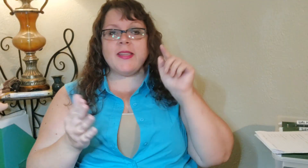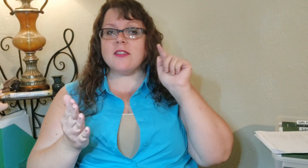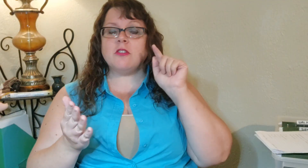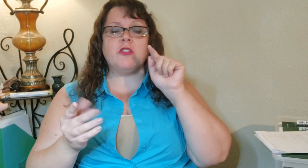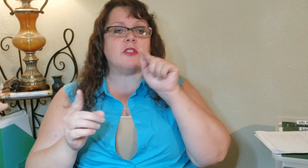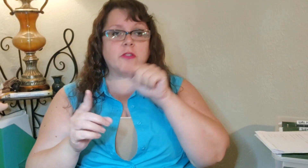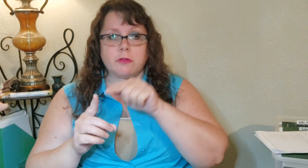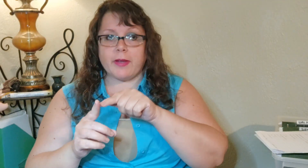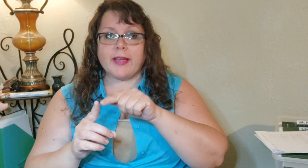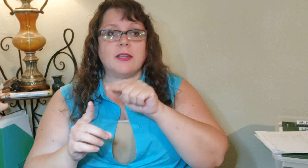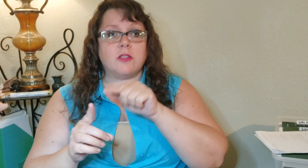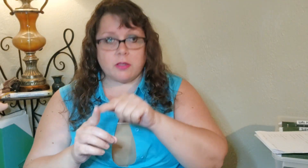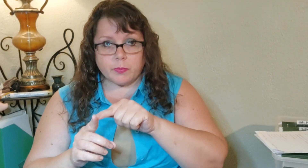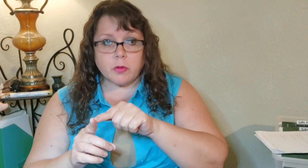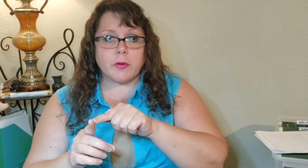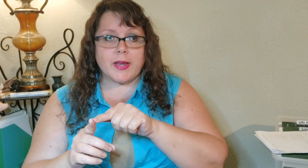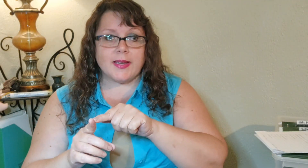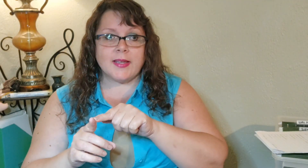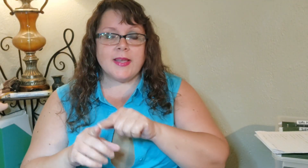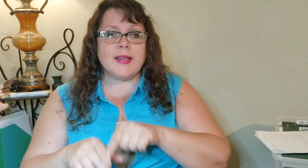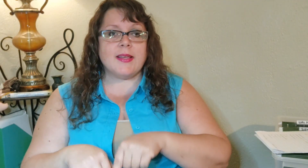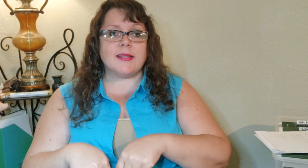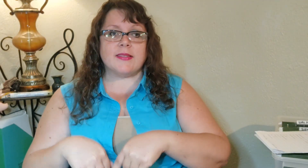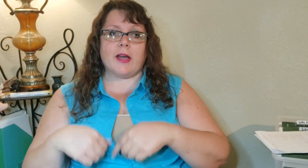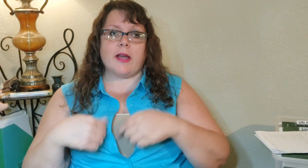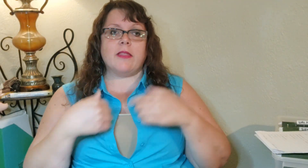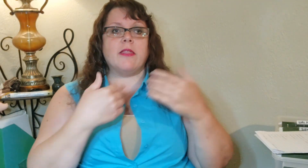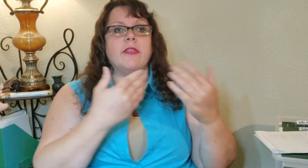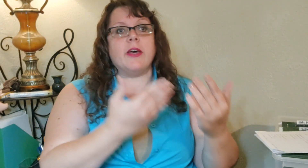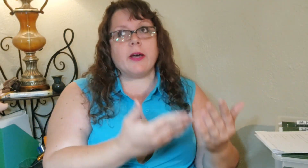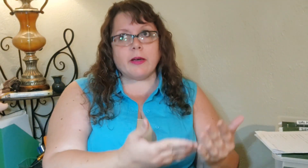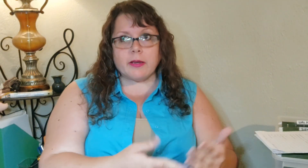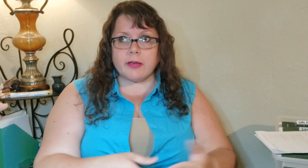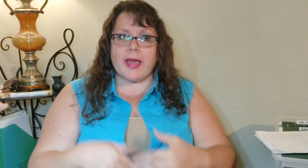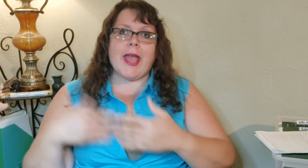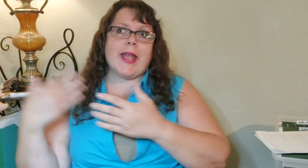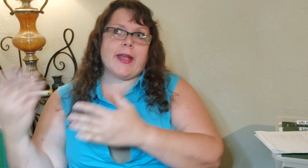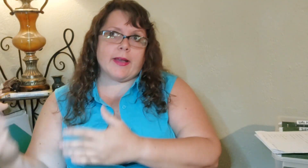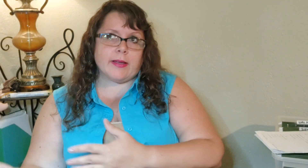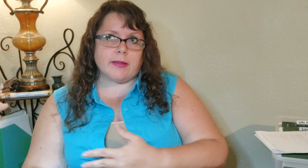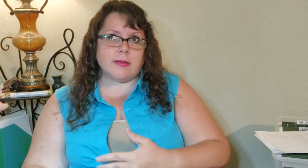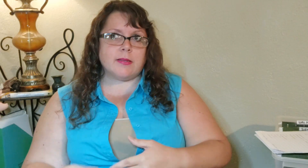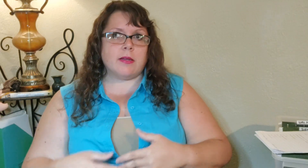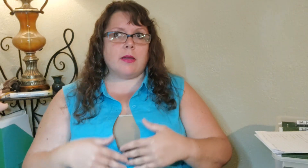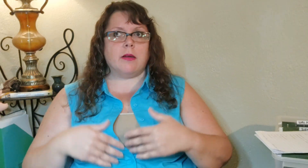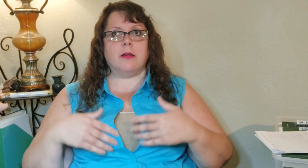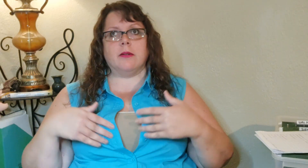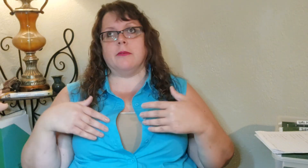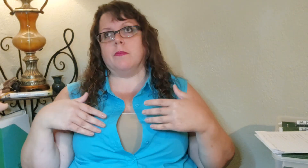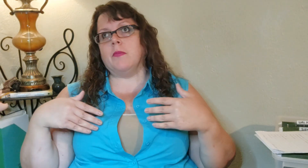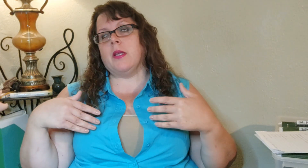things are just direct and to the point. It's not the and